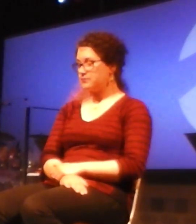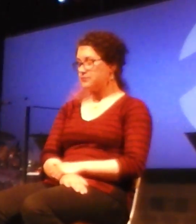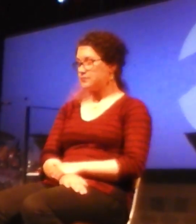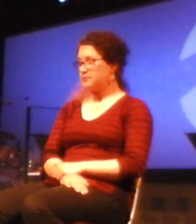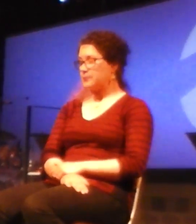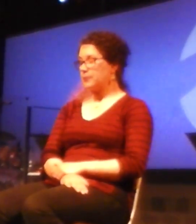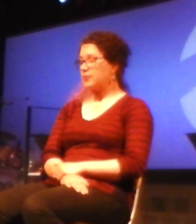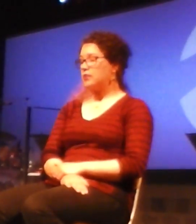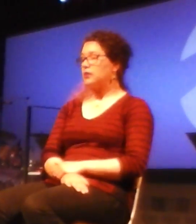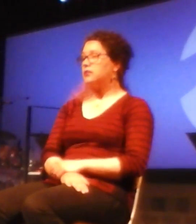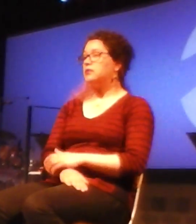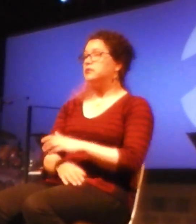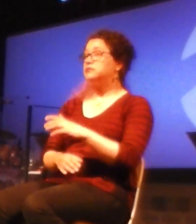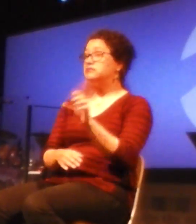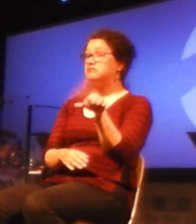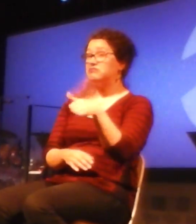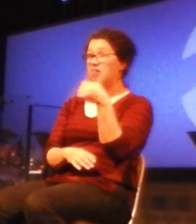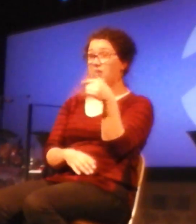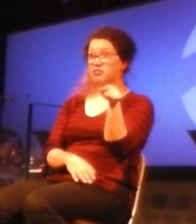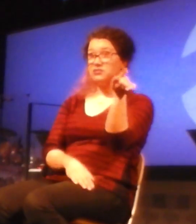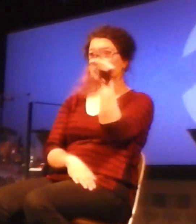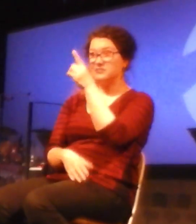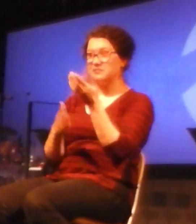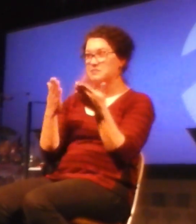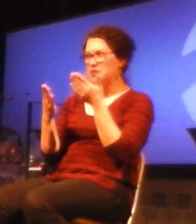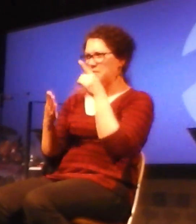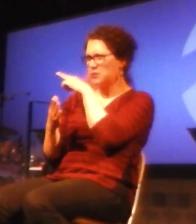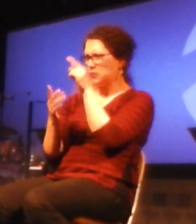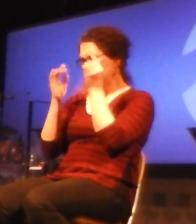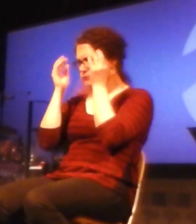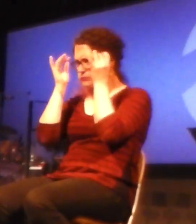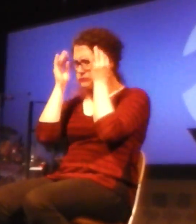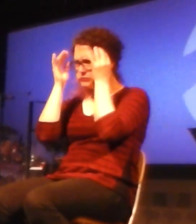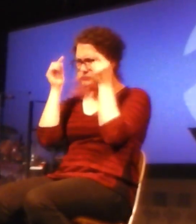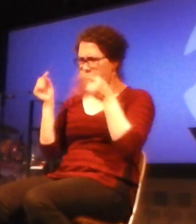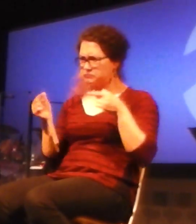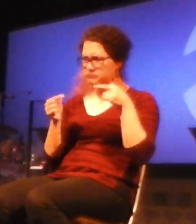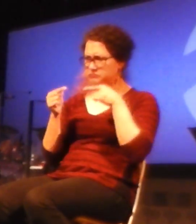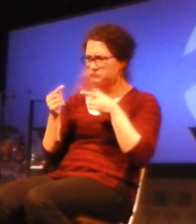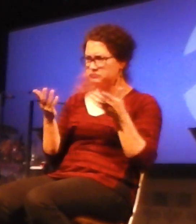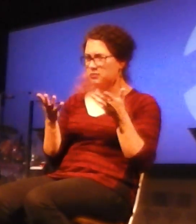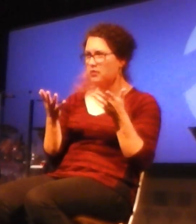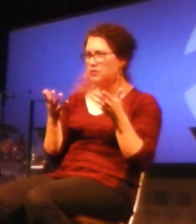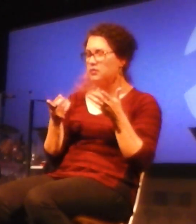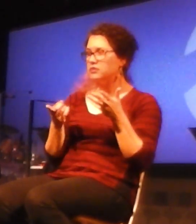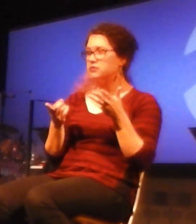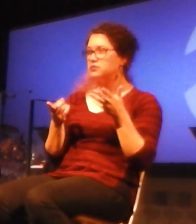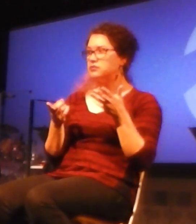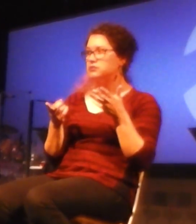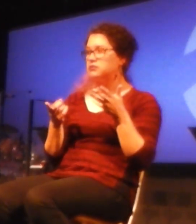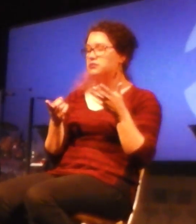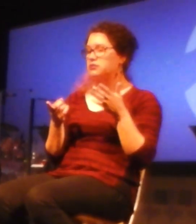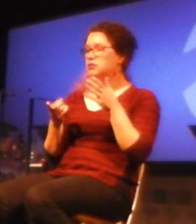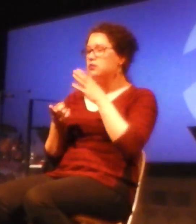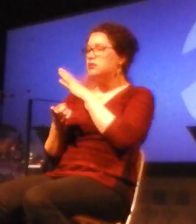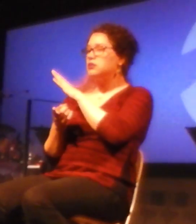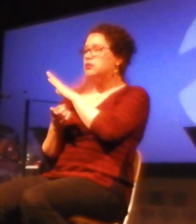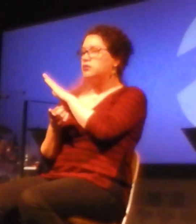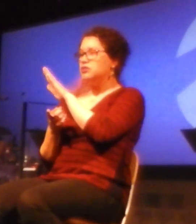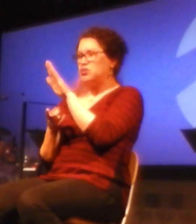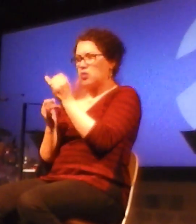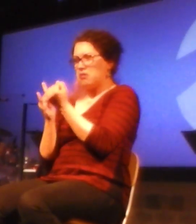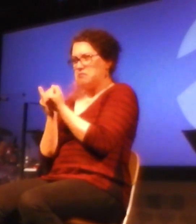For some of you, maybe the thing that you're wrestling through is that you have made the circumstances of